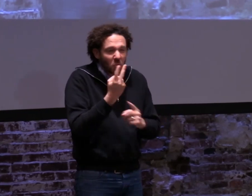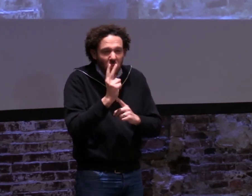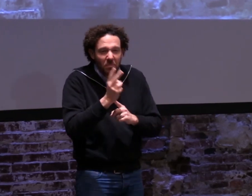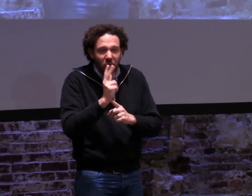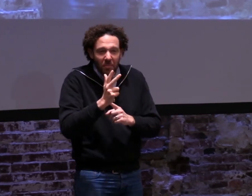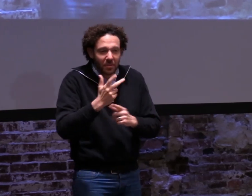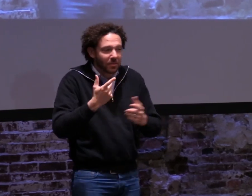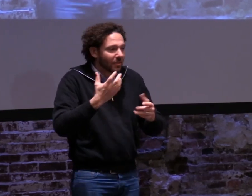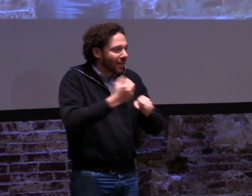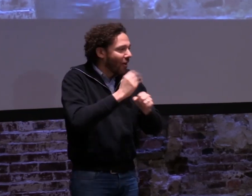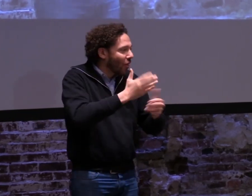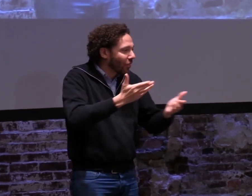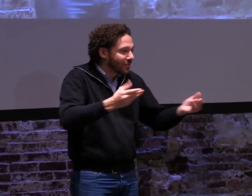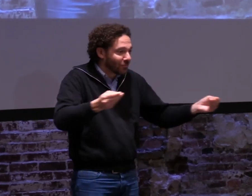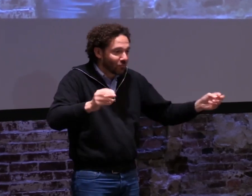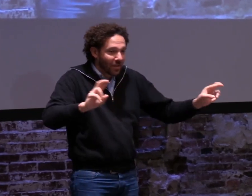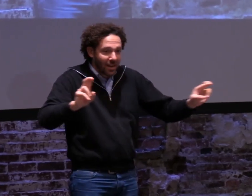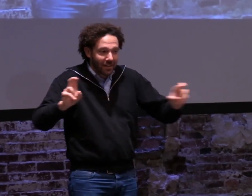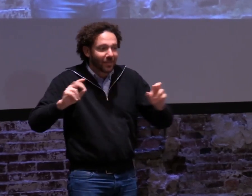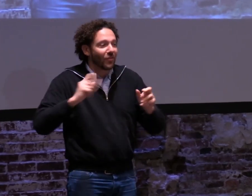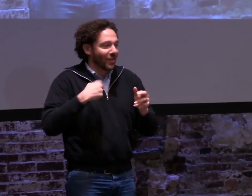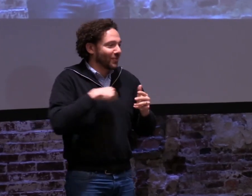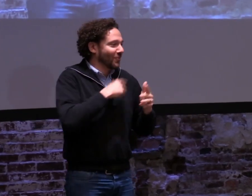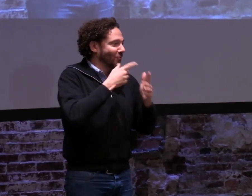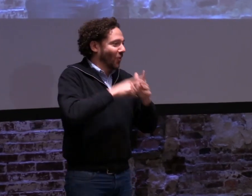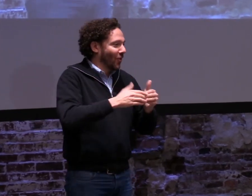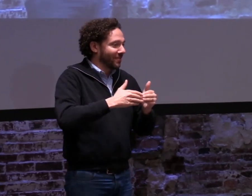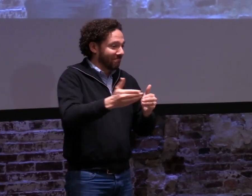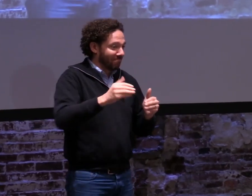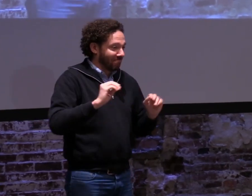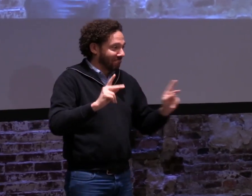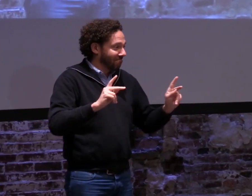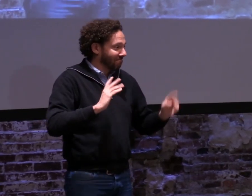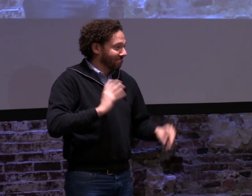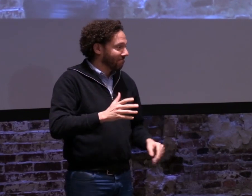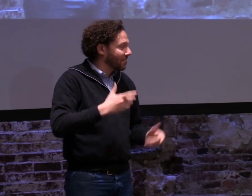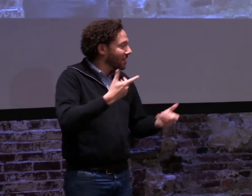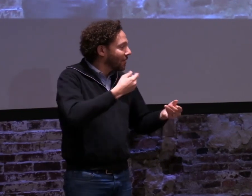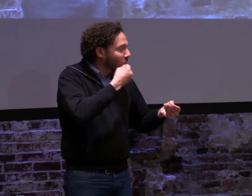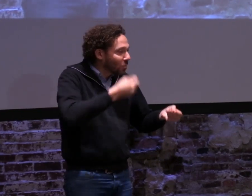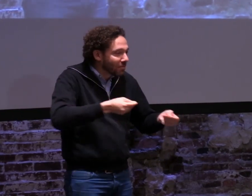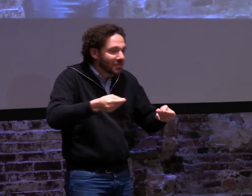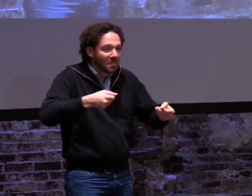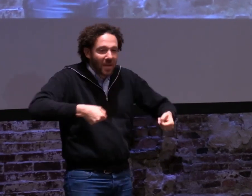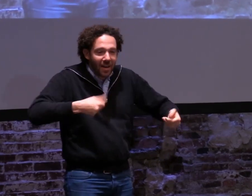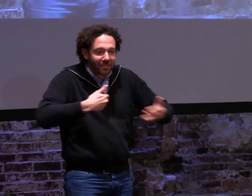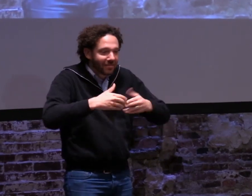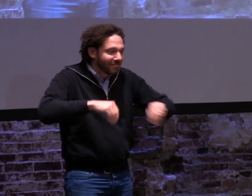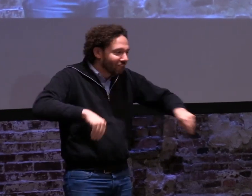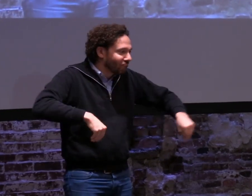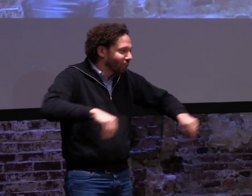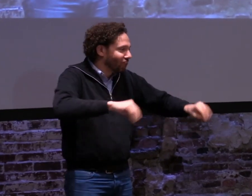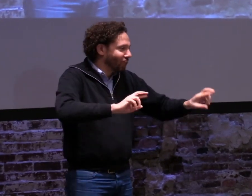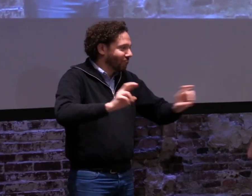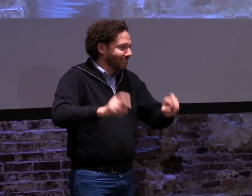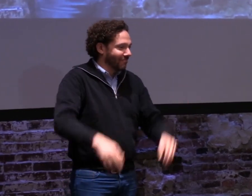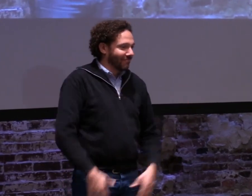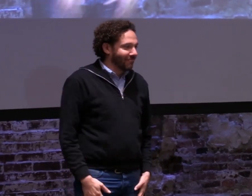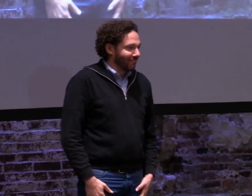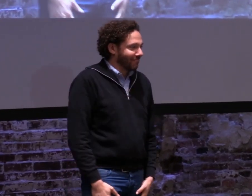personal. We're going to take a couple of minutes to prepare the next part of this. So reach into your